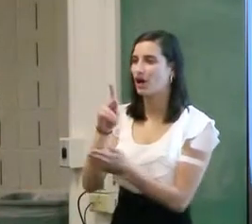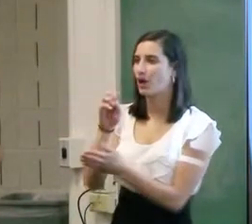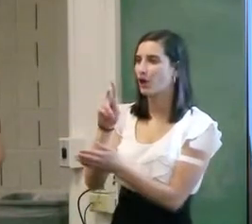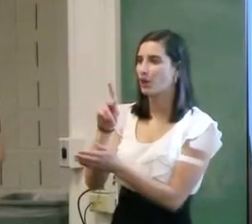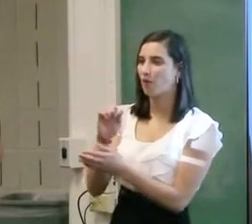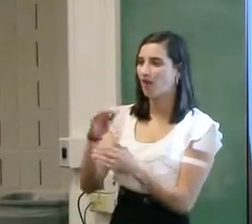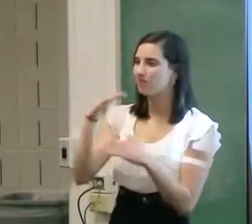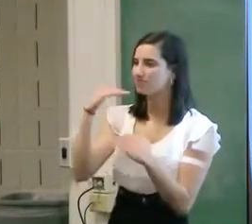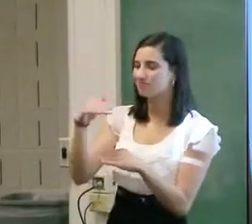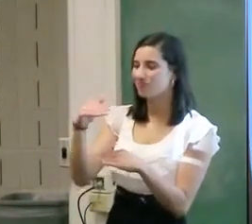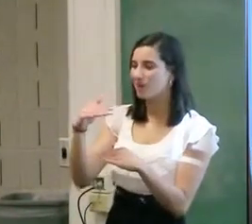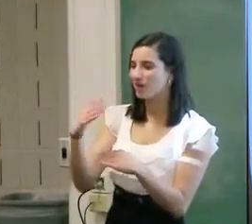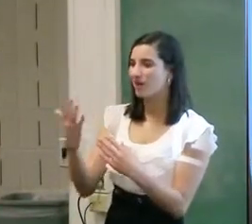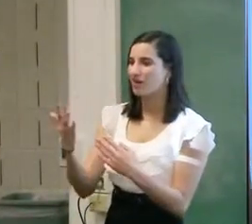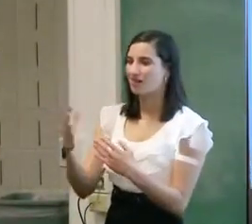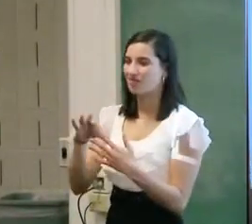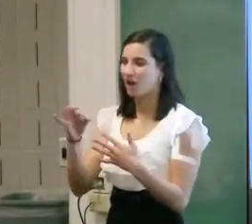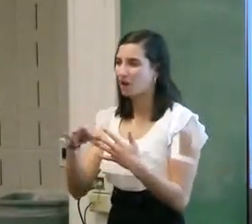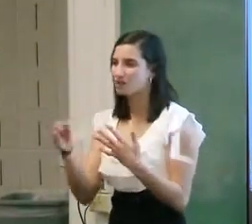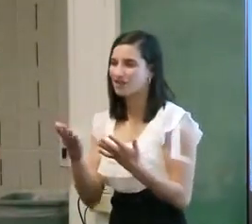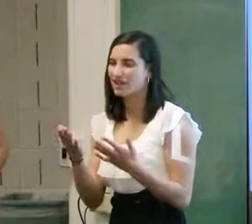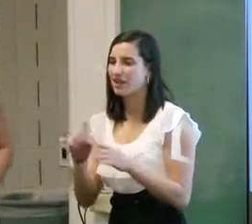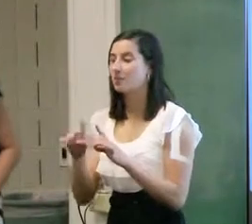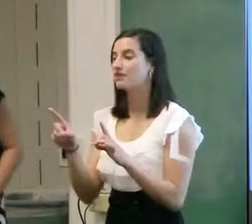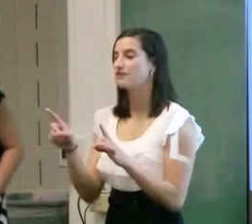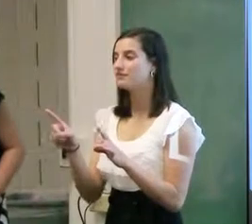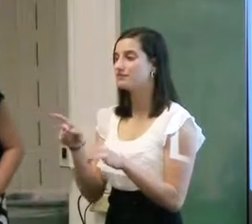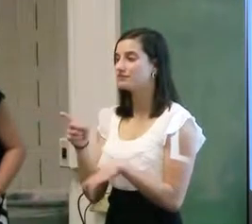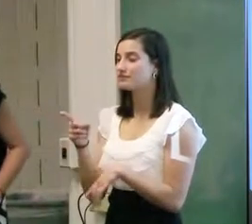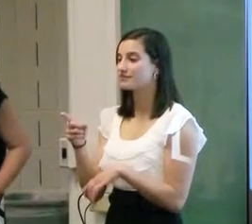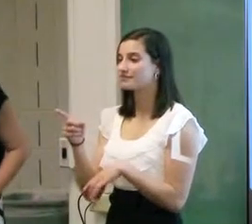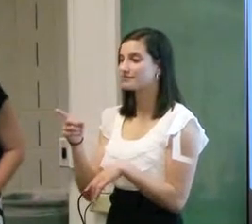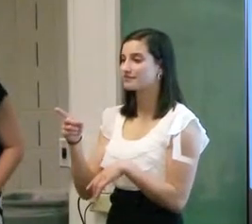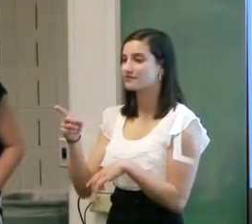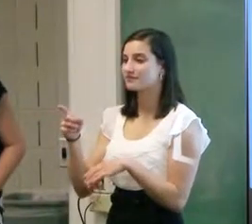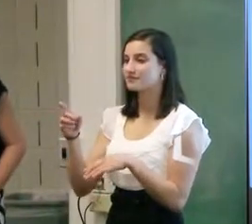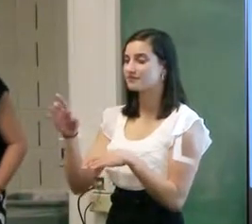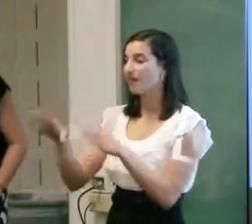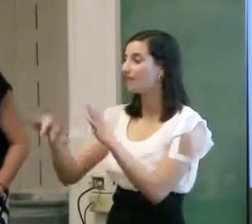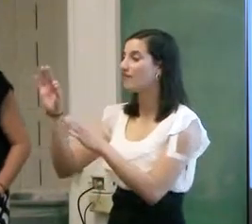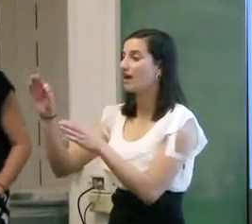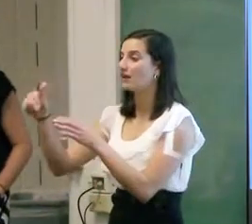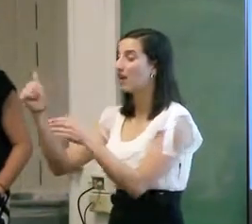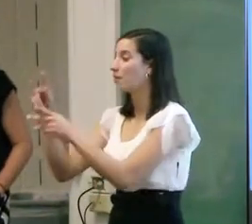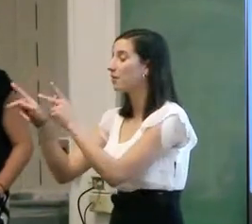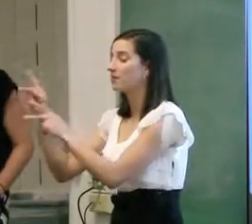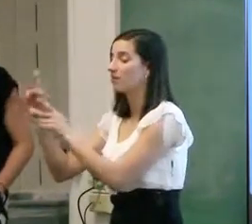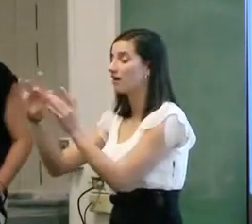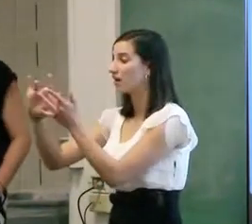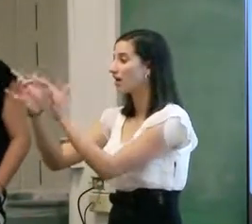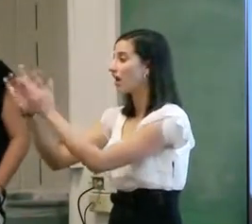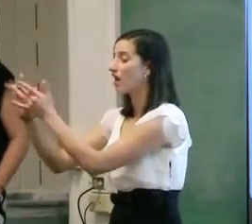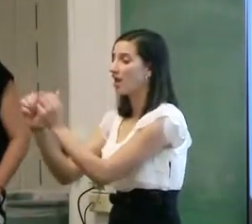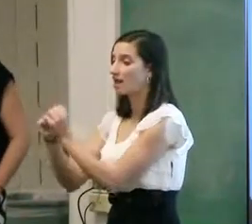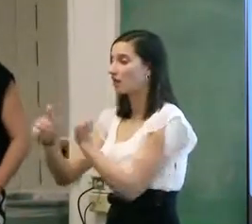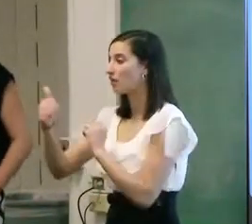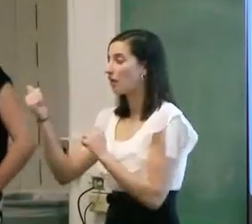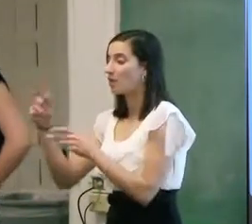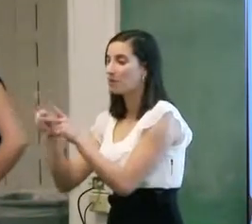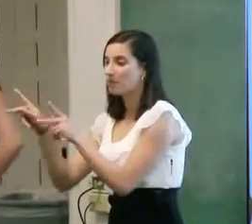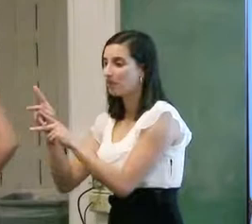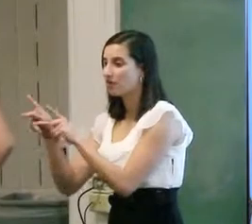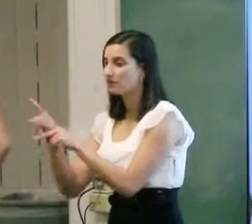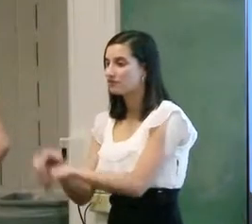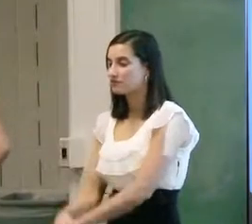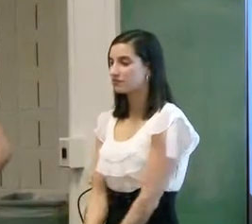there's limited options at QCA, but reach out and find the perfect placement because you're going to find what you love and then you should